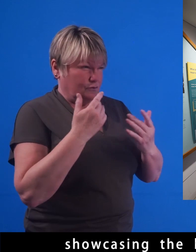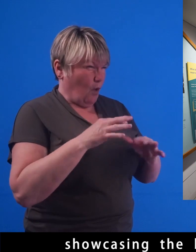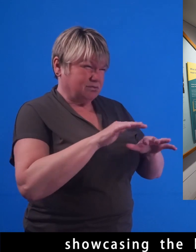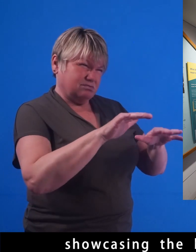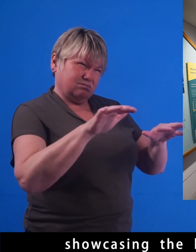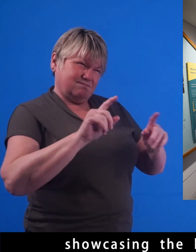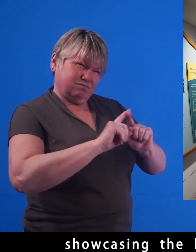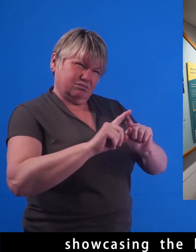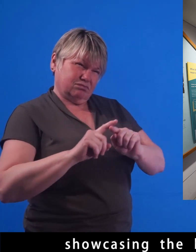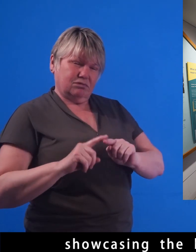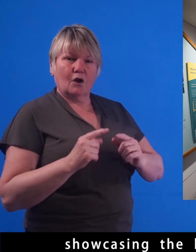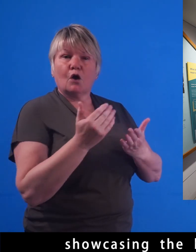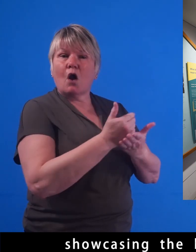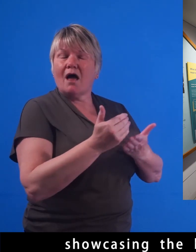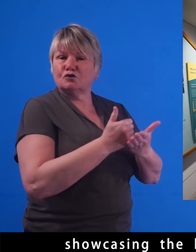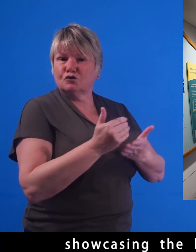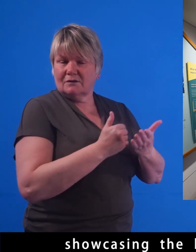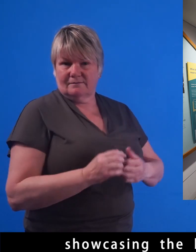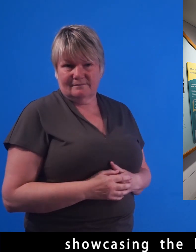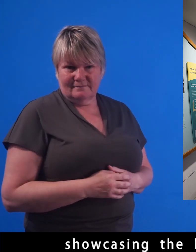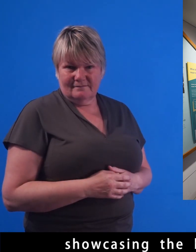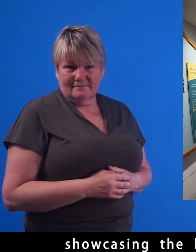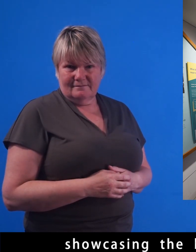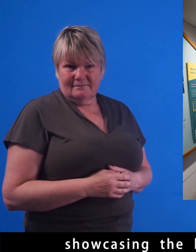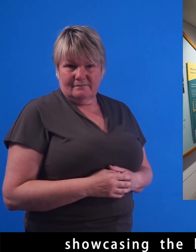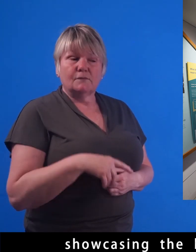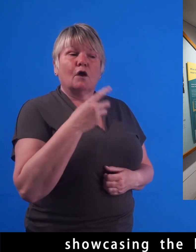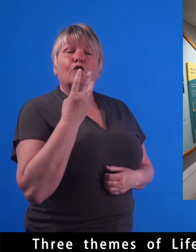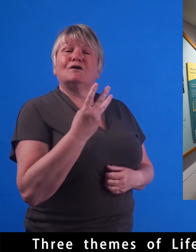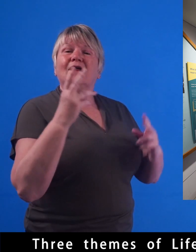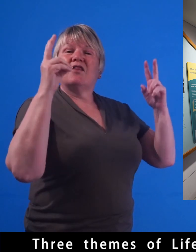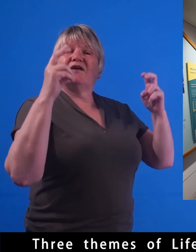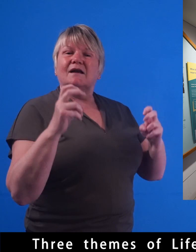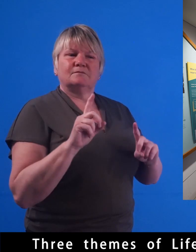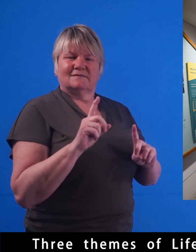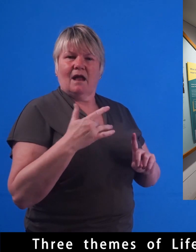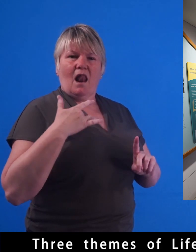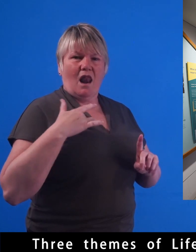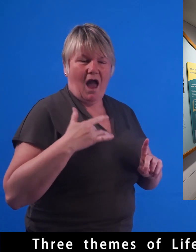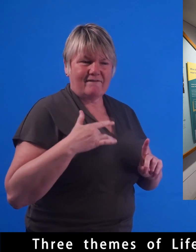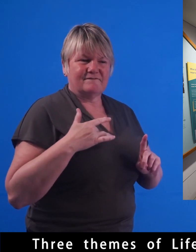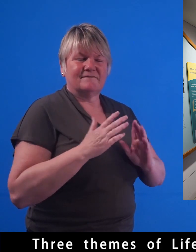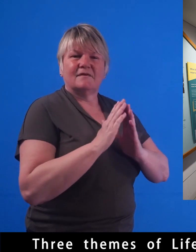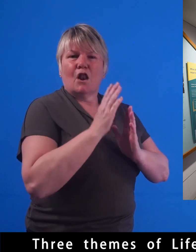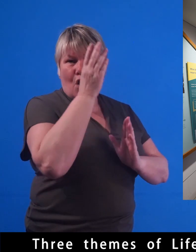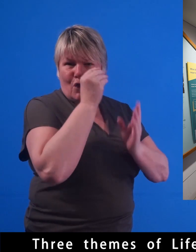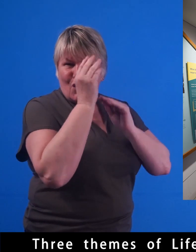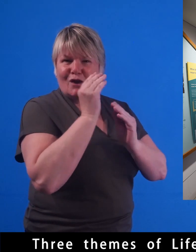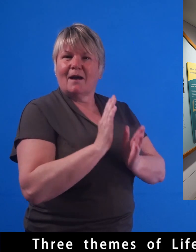showcasing the breadth of the collections. 3 themes of life, learn